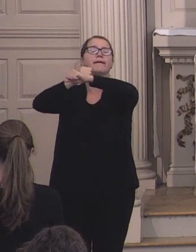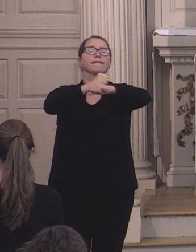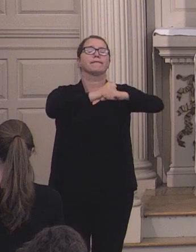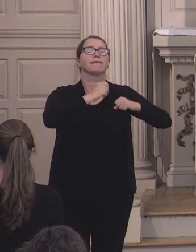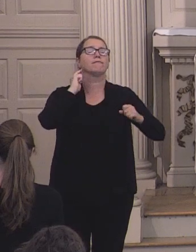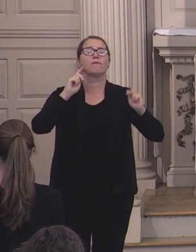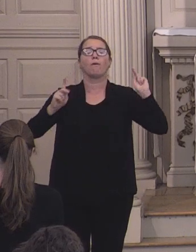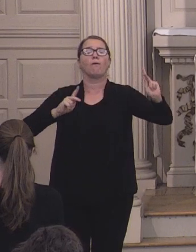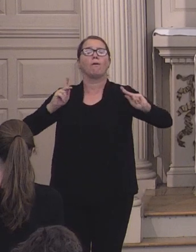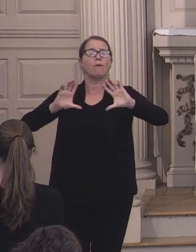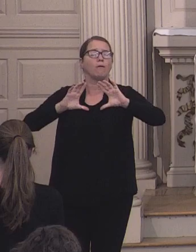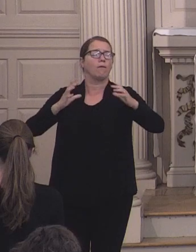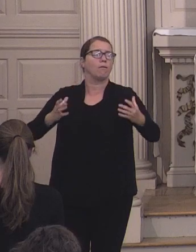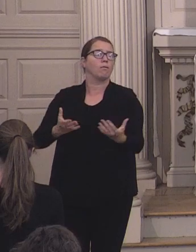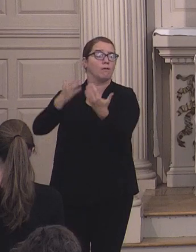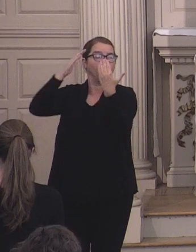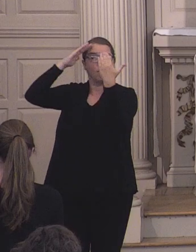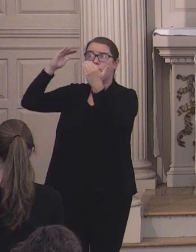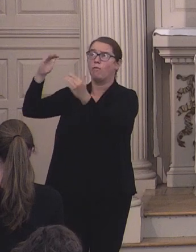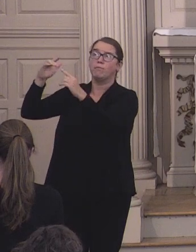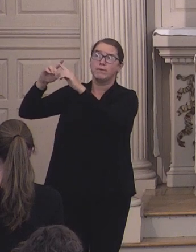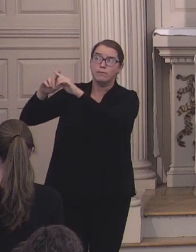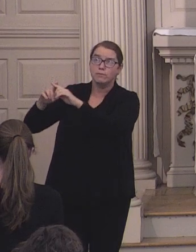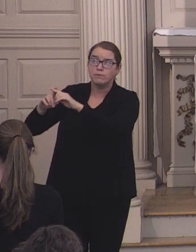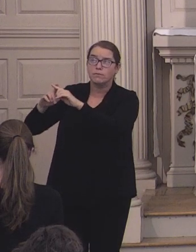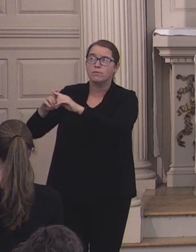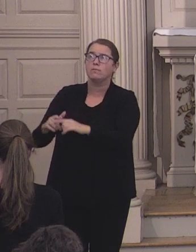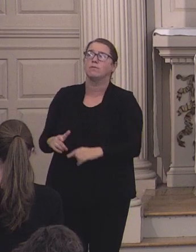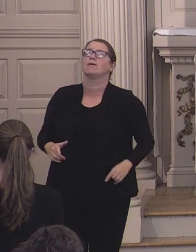without whom nothing has firm foundation,